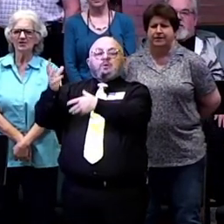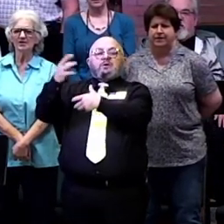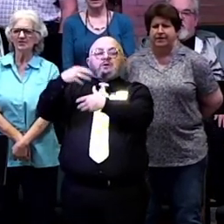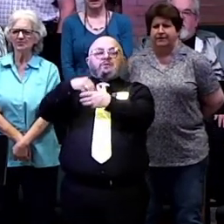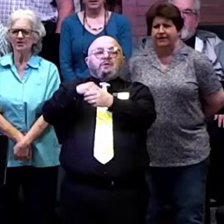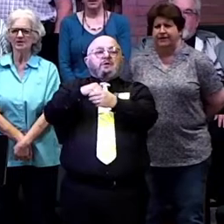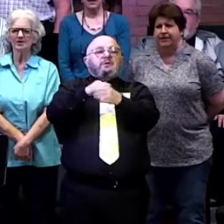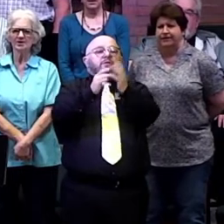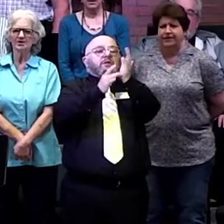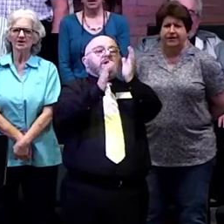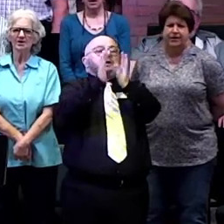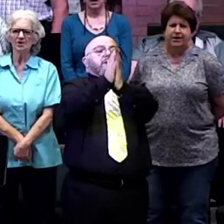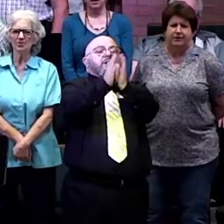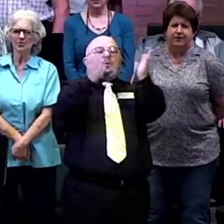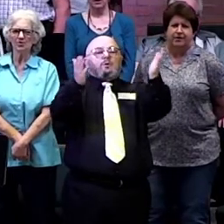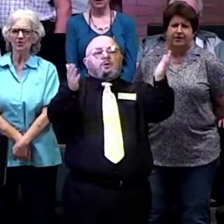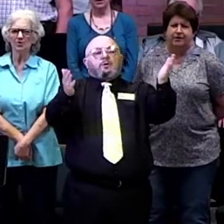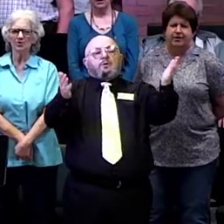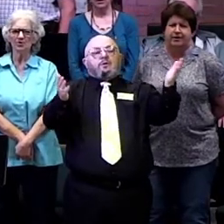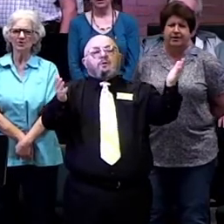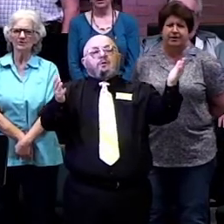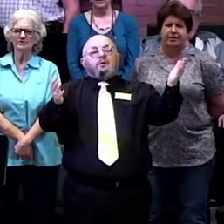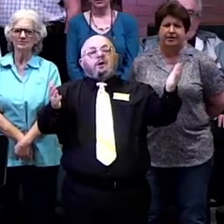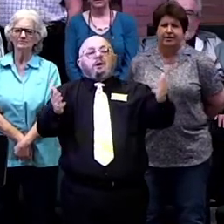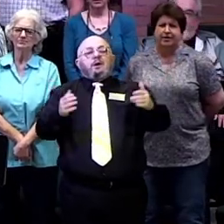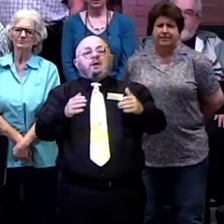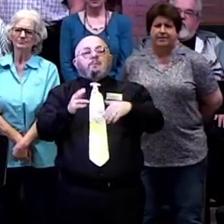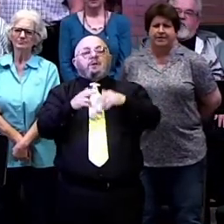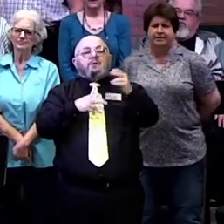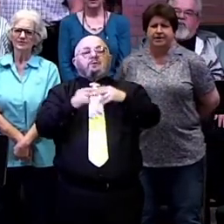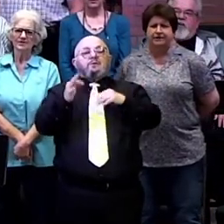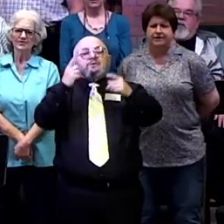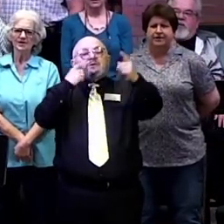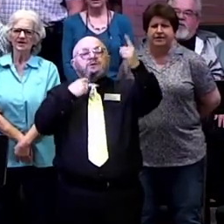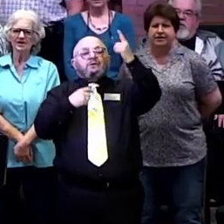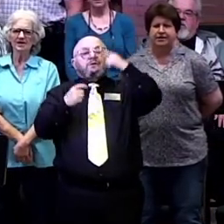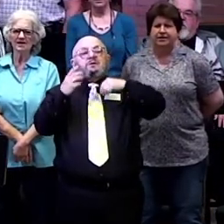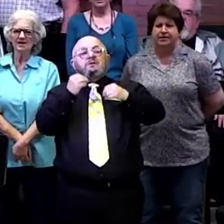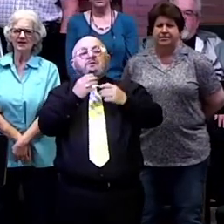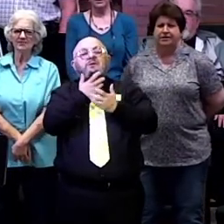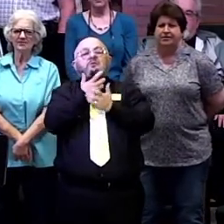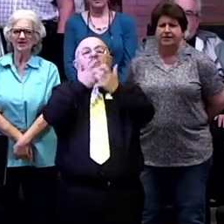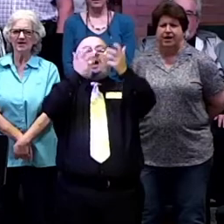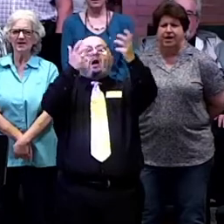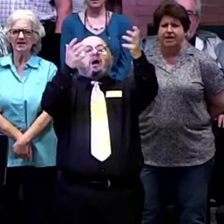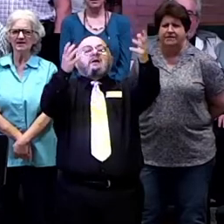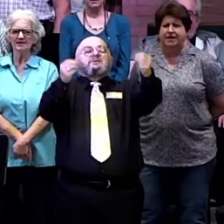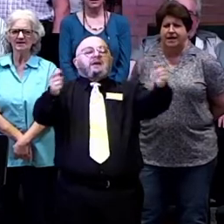Time to